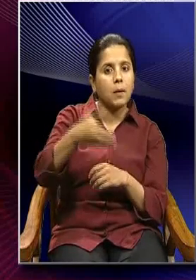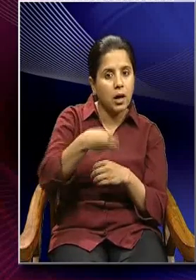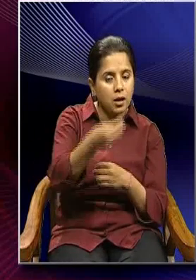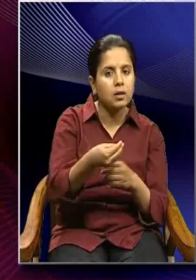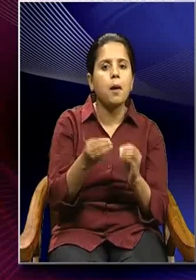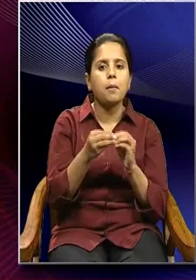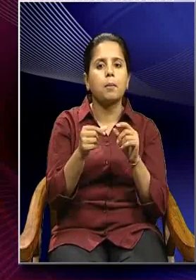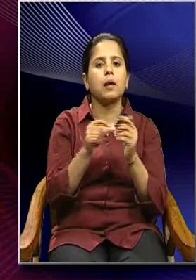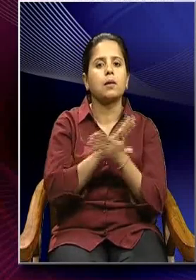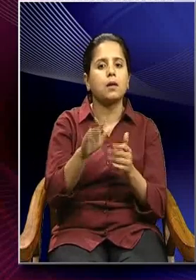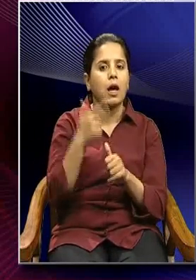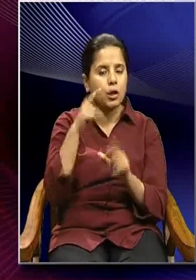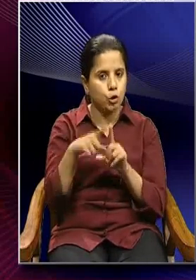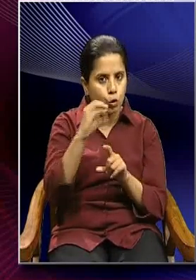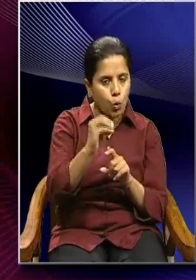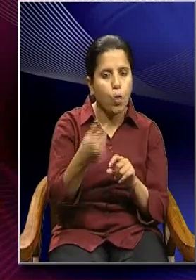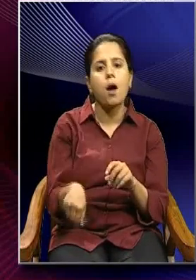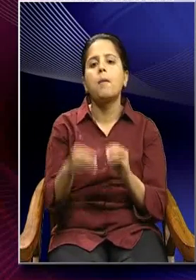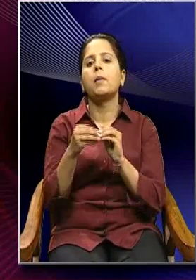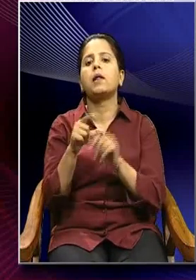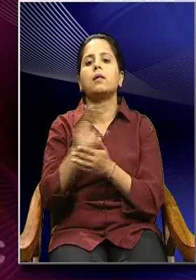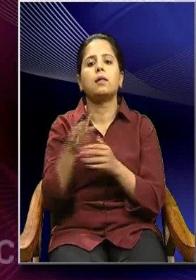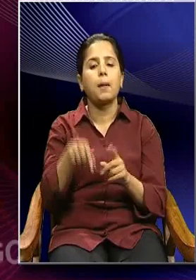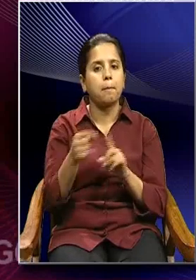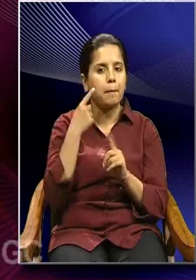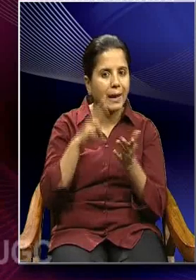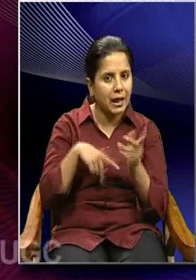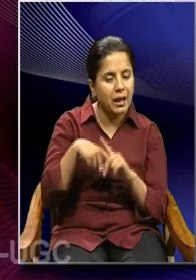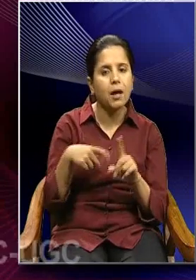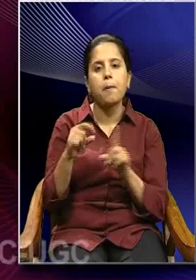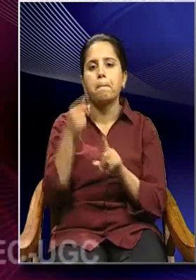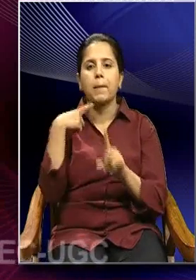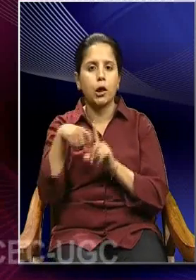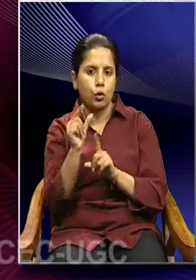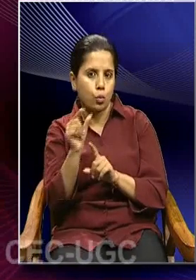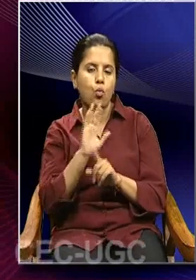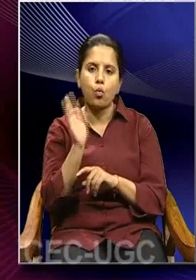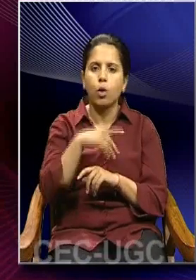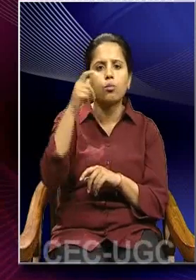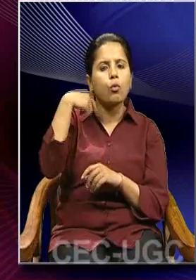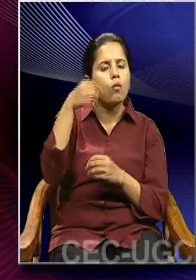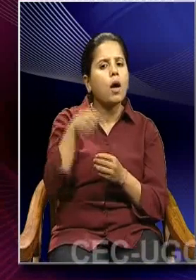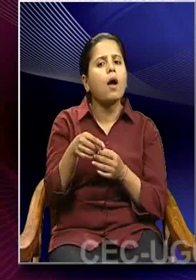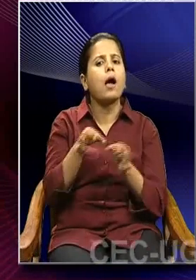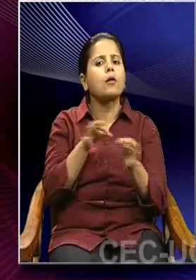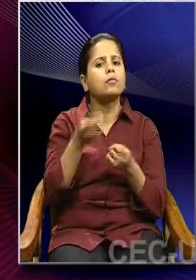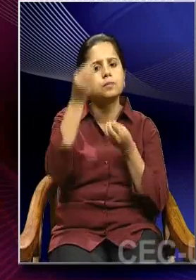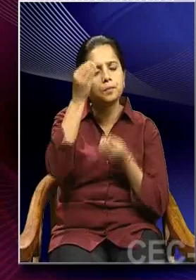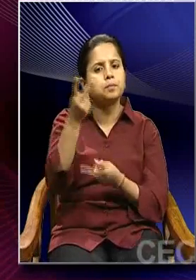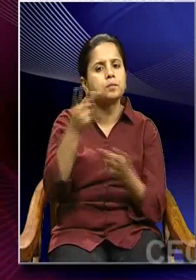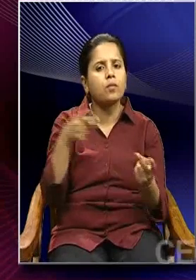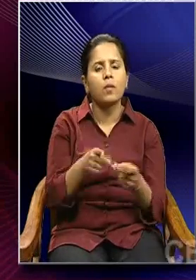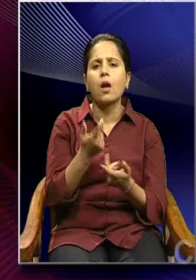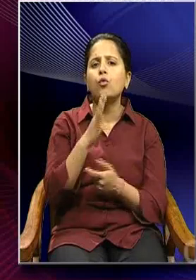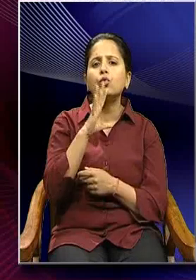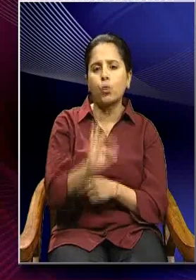Ho or Pink or Piku for that matter, all of them, they were trying to convey some kind of a